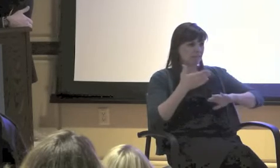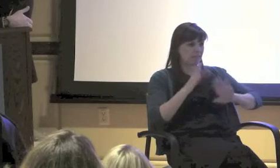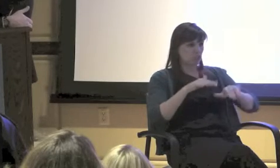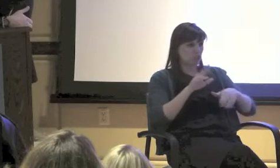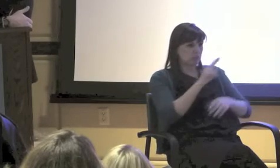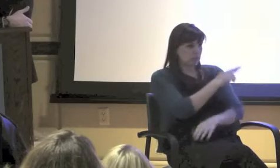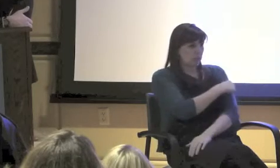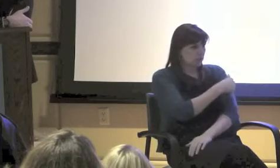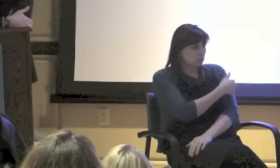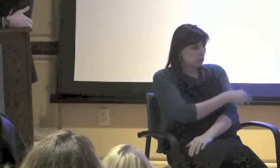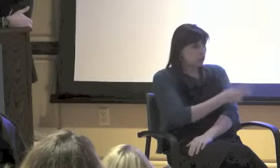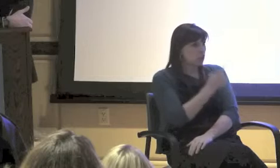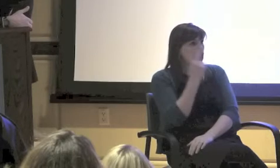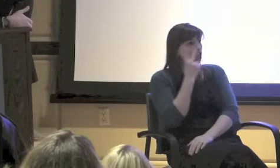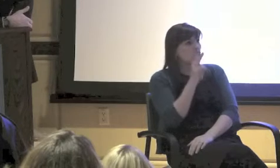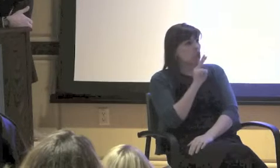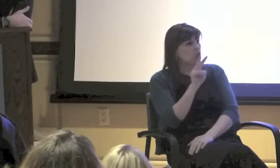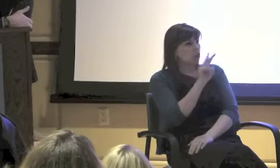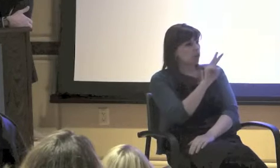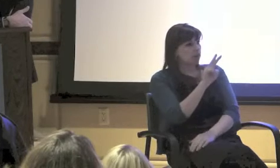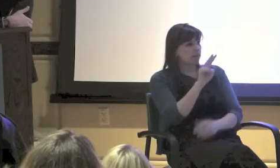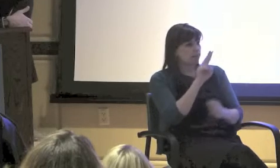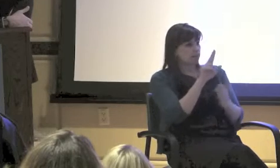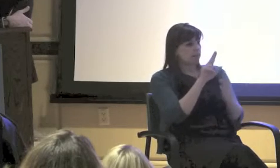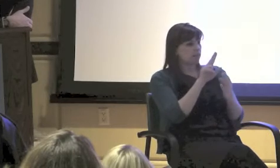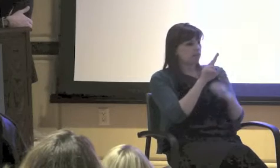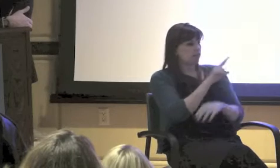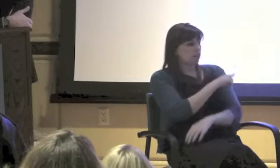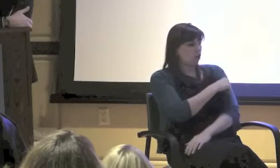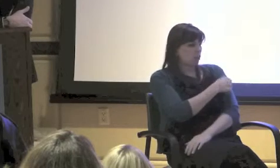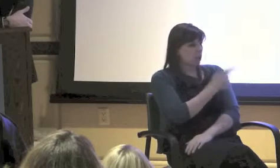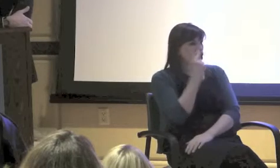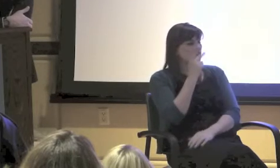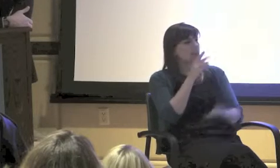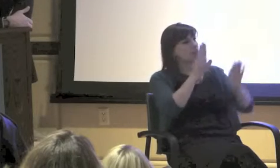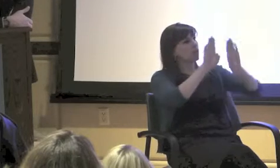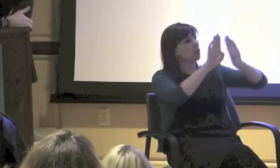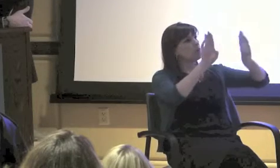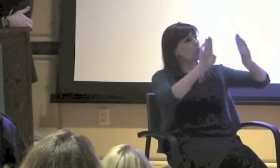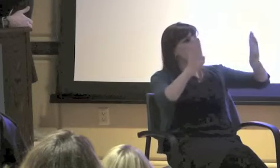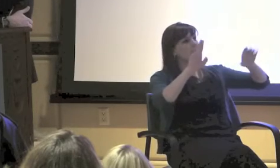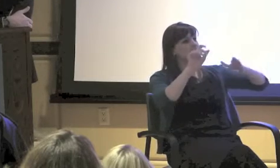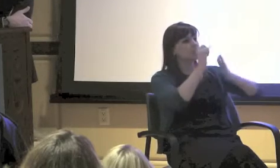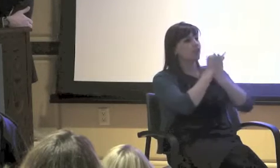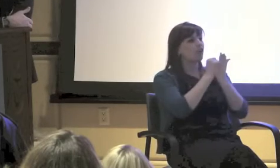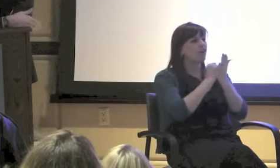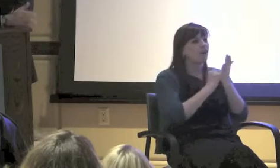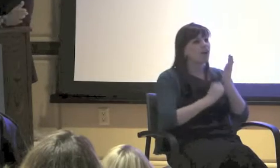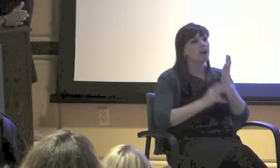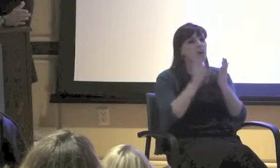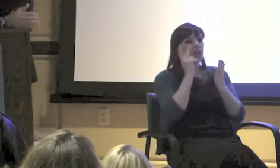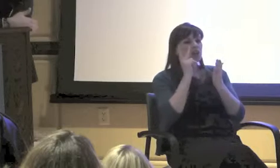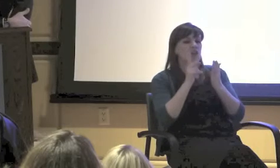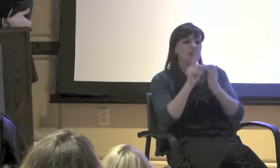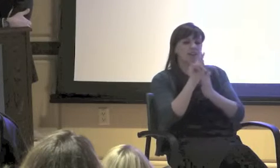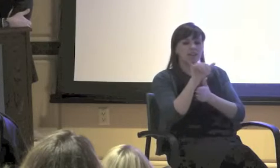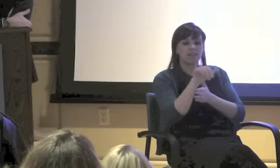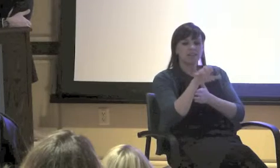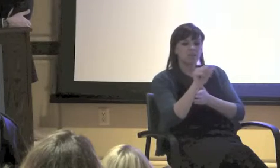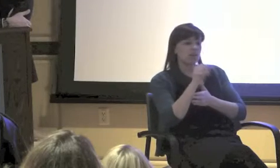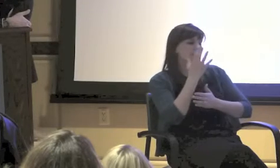around our hospital, all you have to do is look at the artwork on the walls, look at the toys